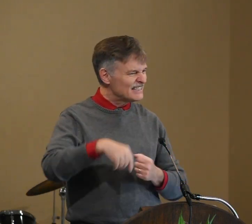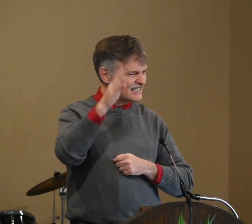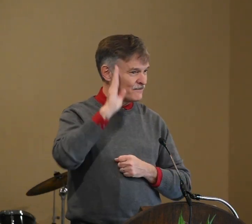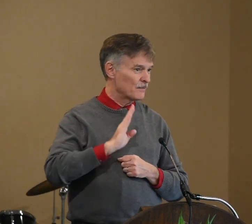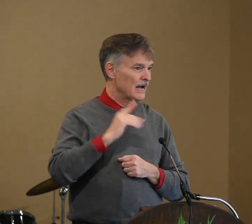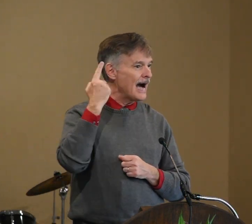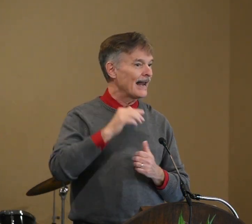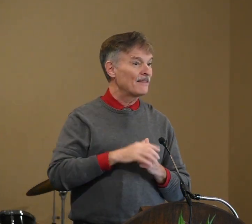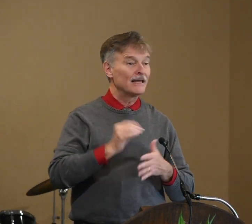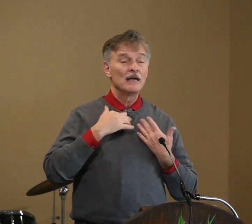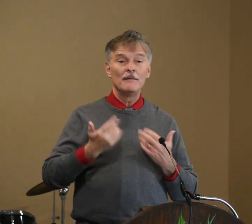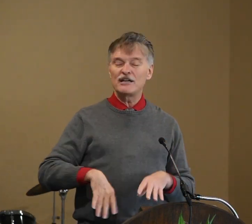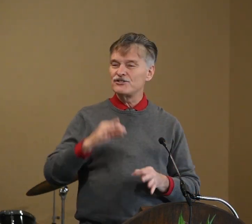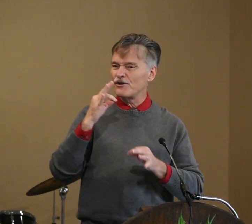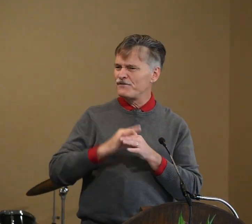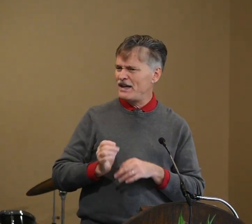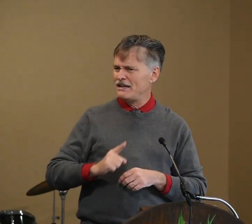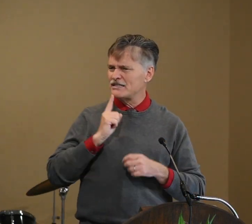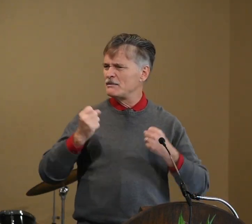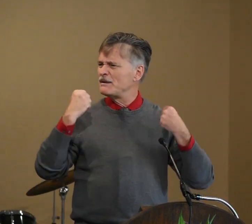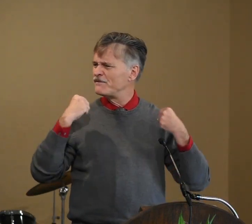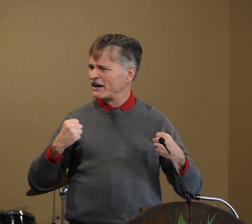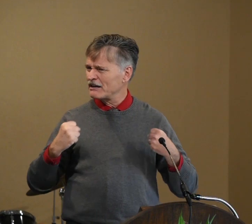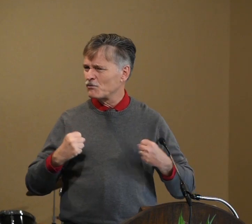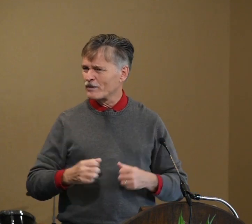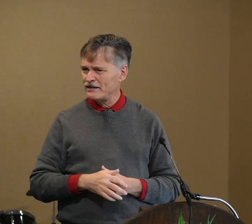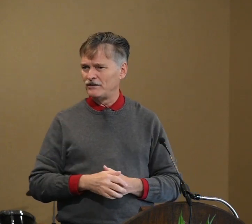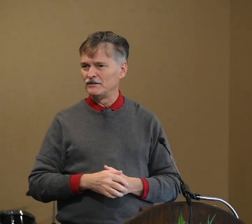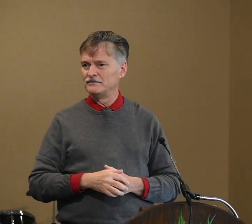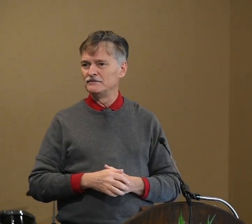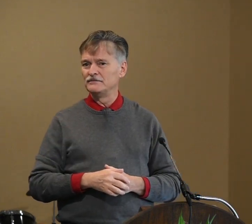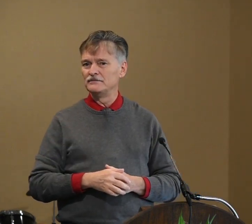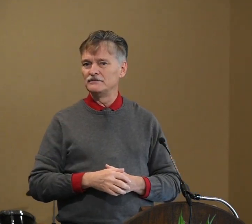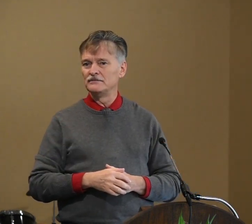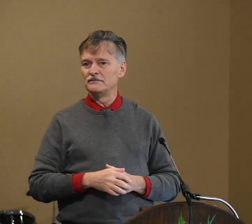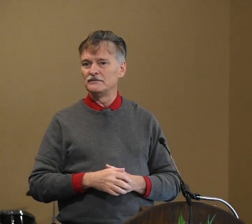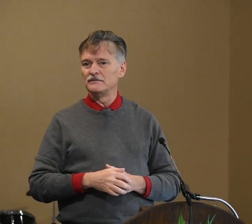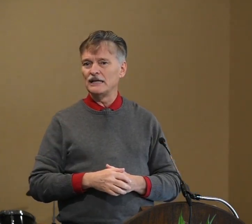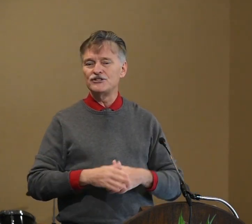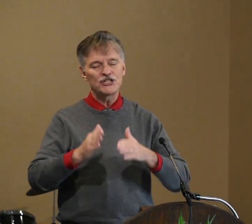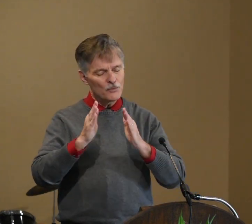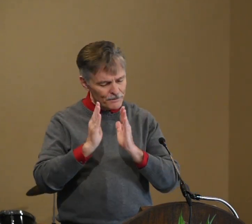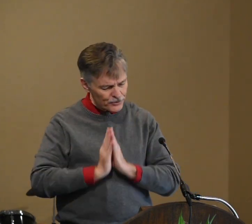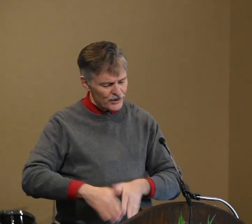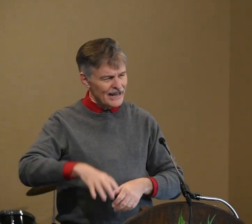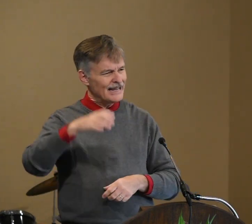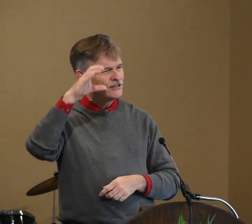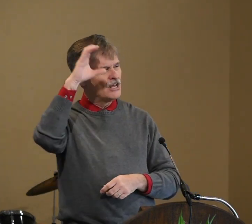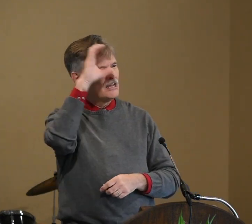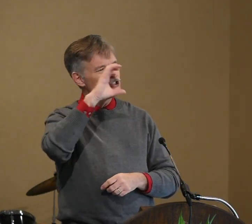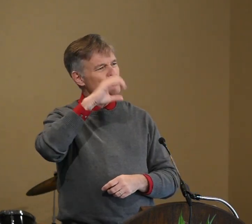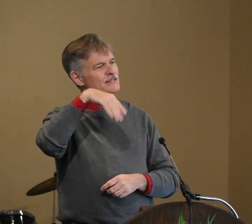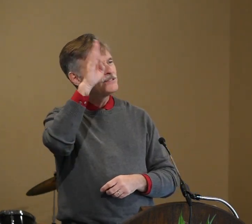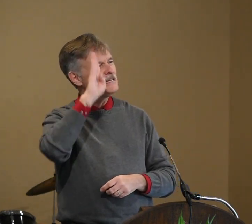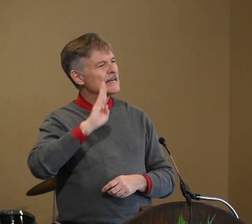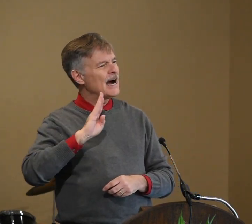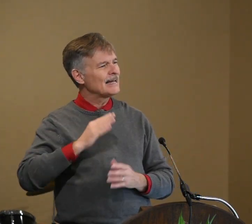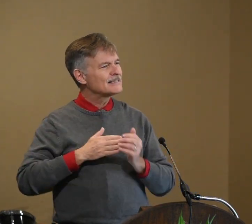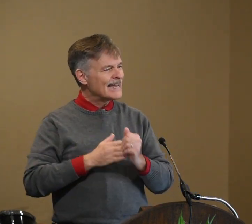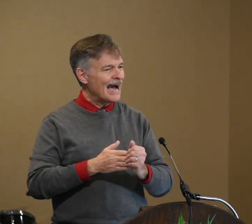tendency from God, I think, because her fate seemed to be very real. And she would pray and she would seek God's